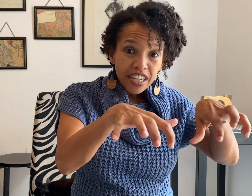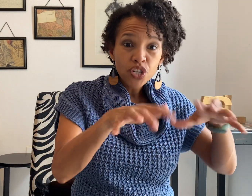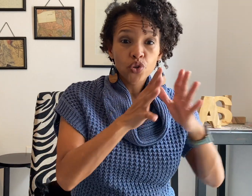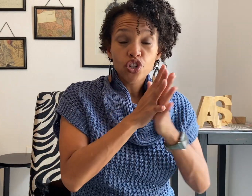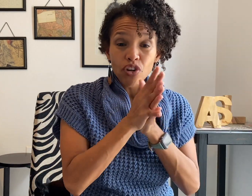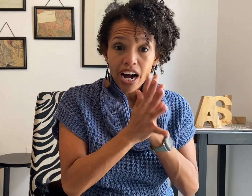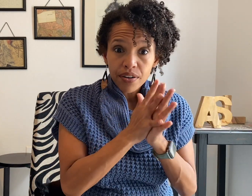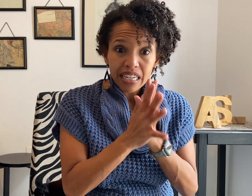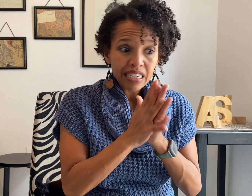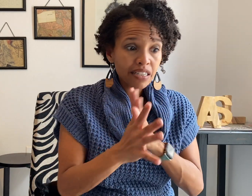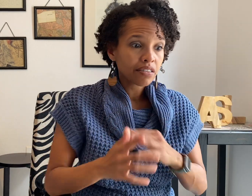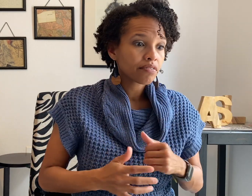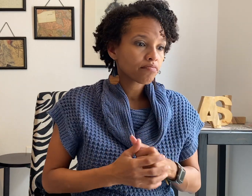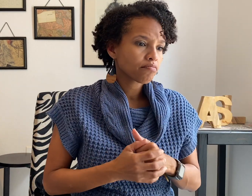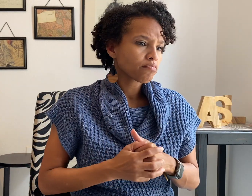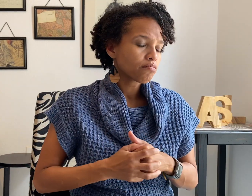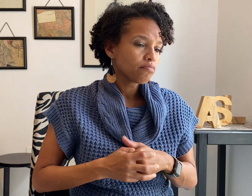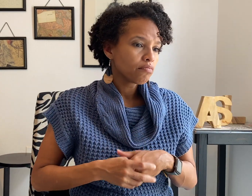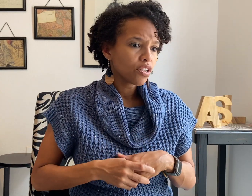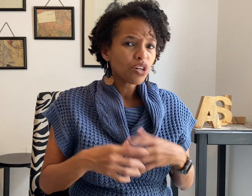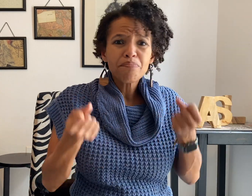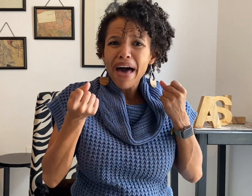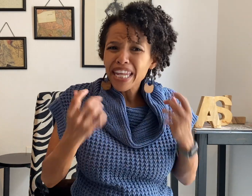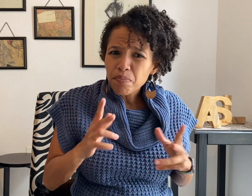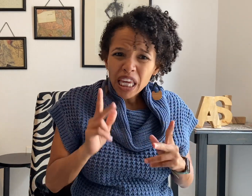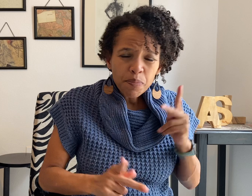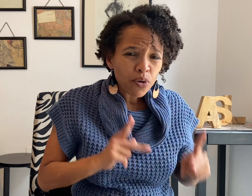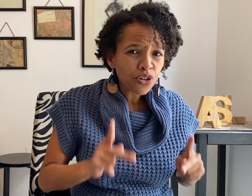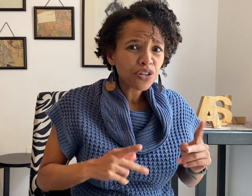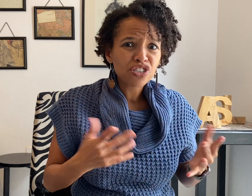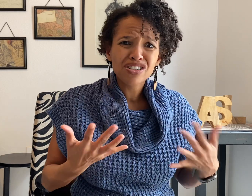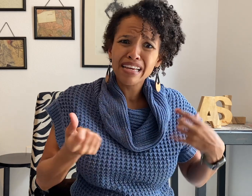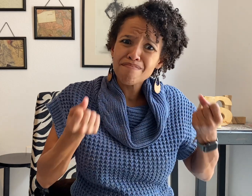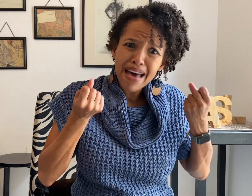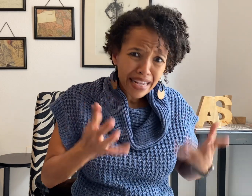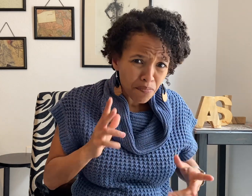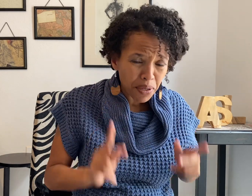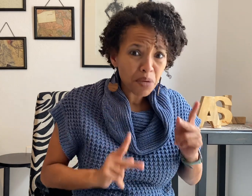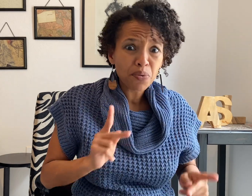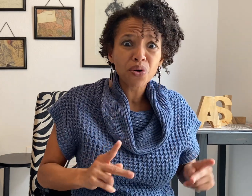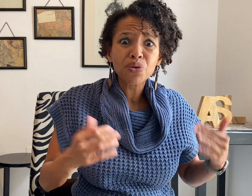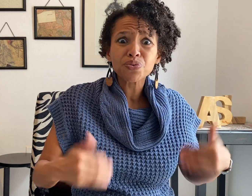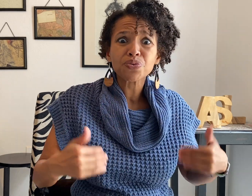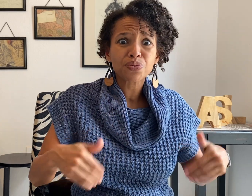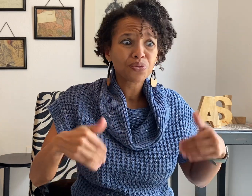or crowded. Many people, you could just say many people.